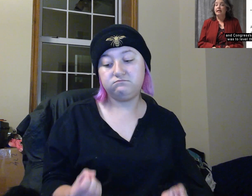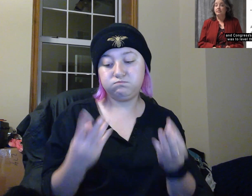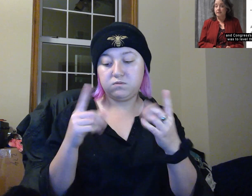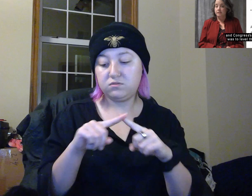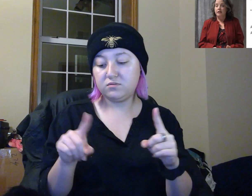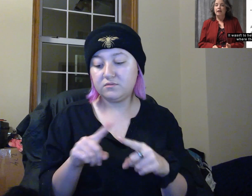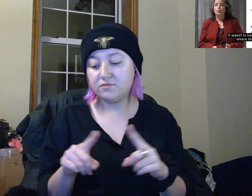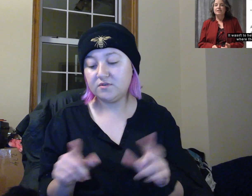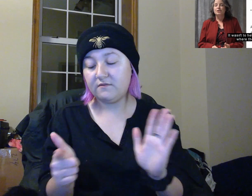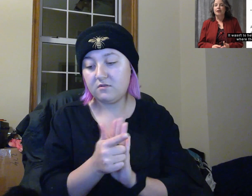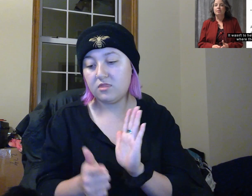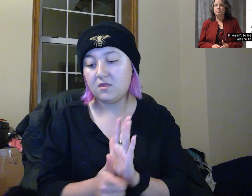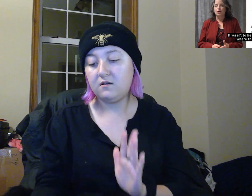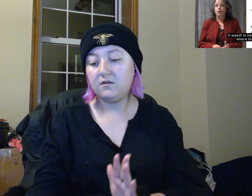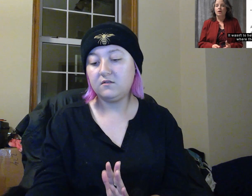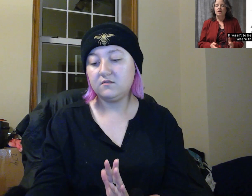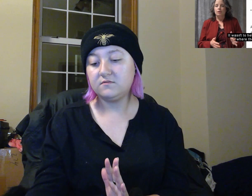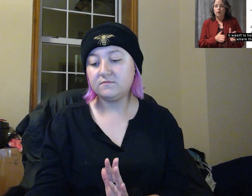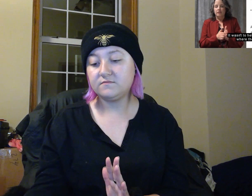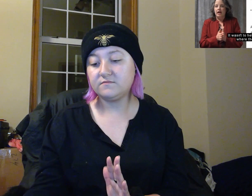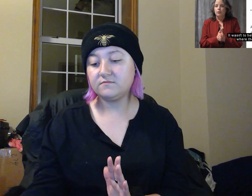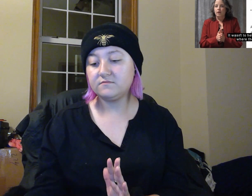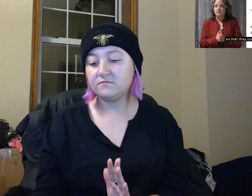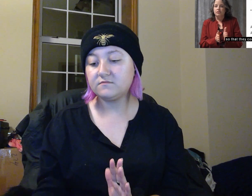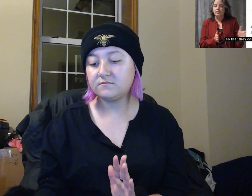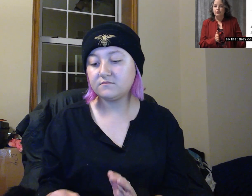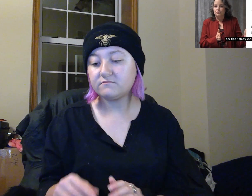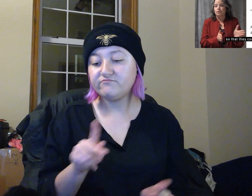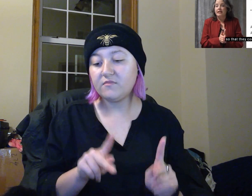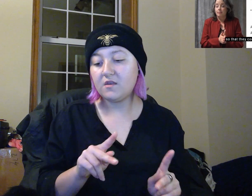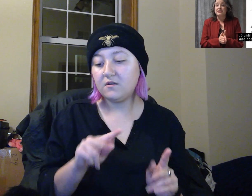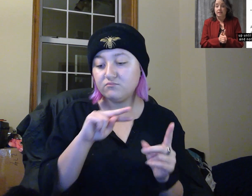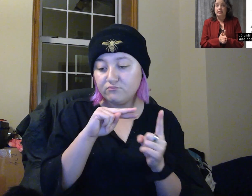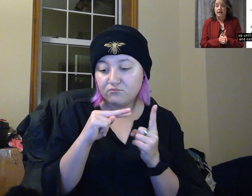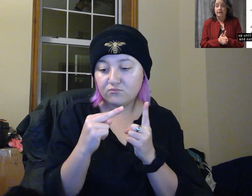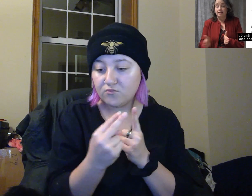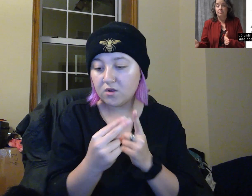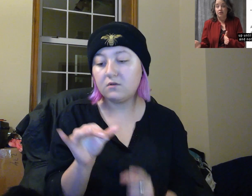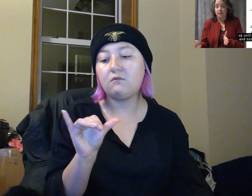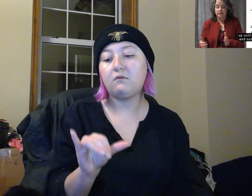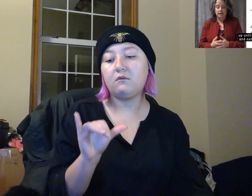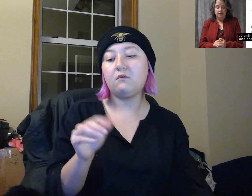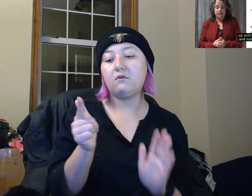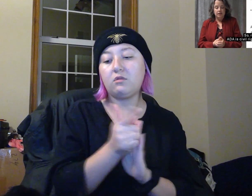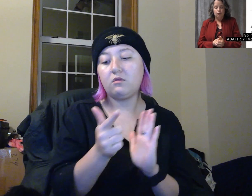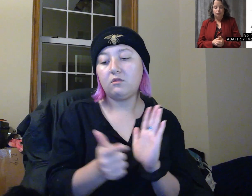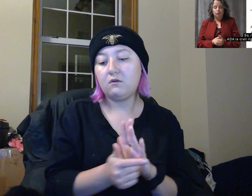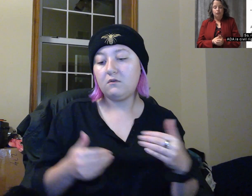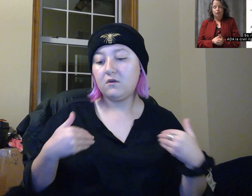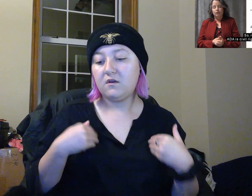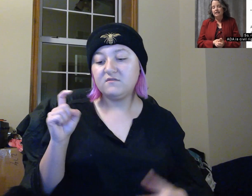the playing field. It wasn't to help people know where the line was so that they could discriminate up until that line and not beyond.